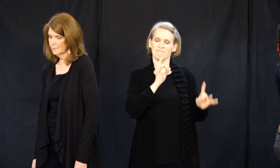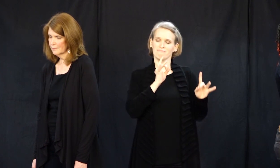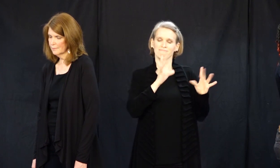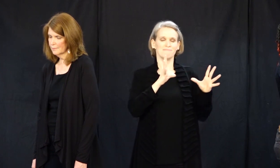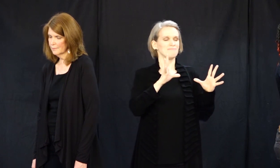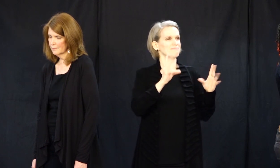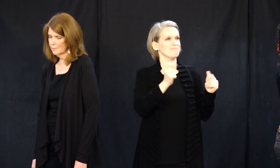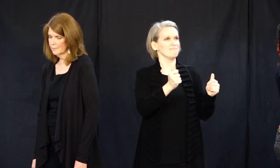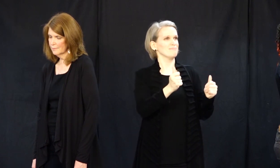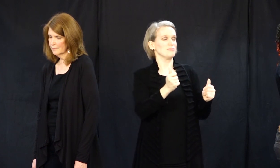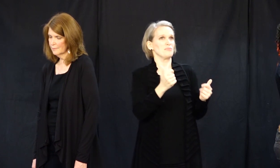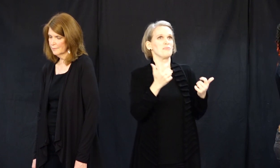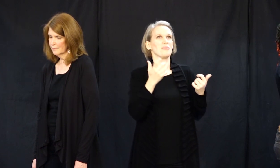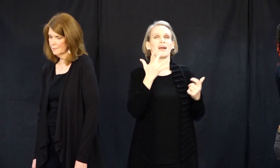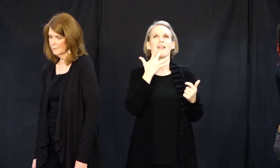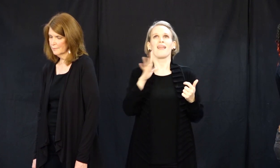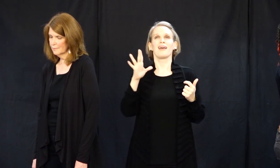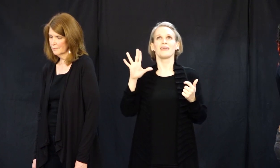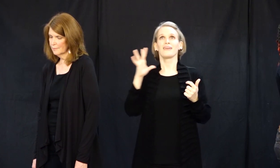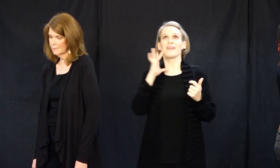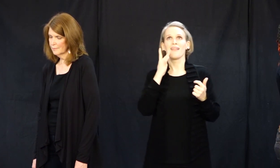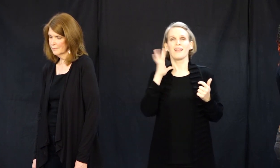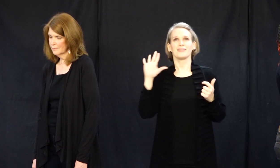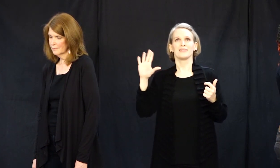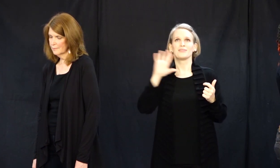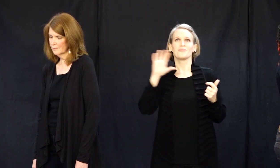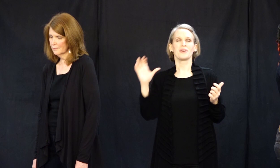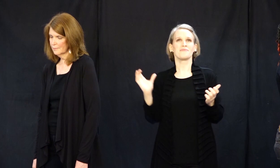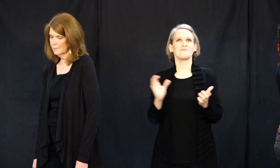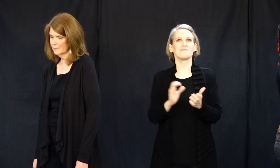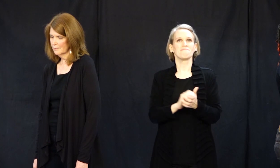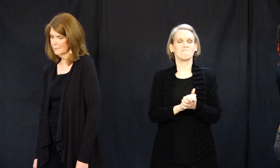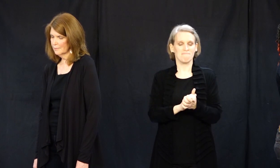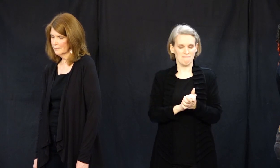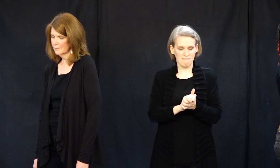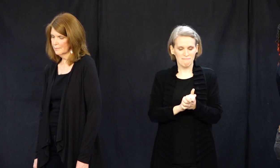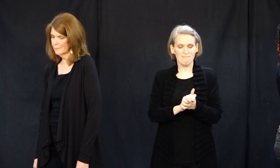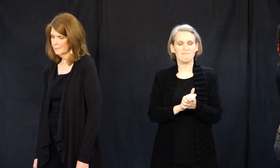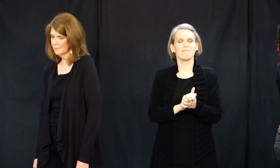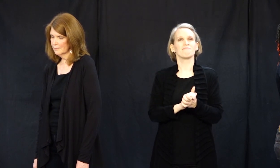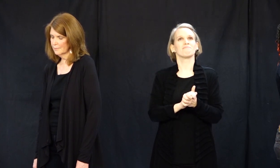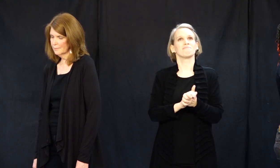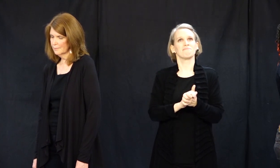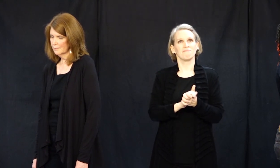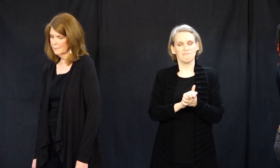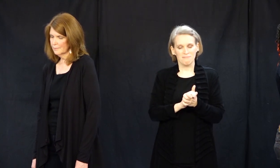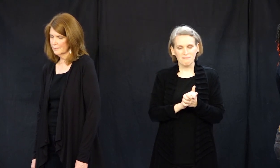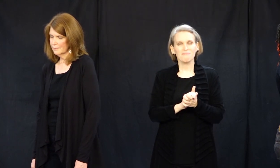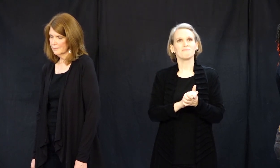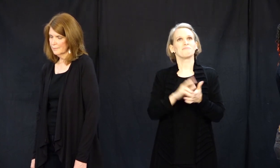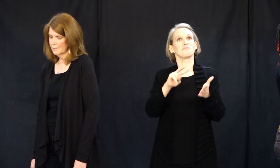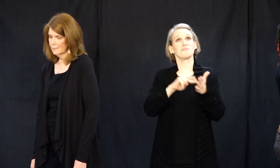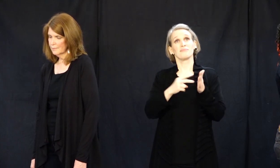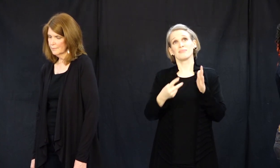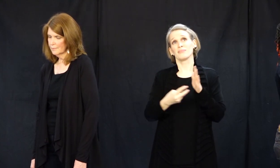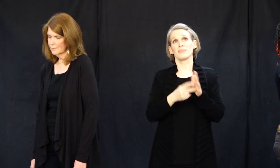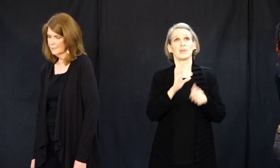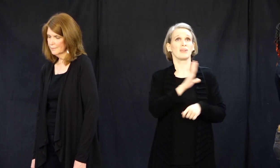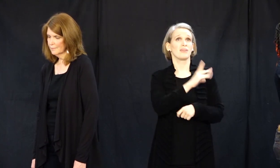At least, my dear Eliza's his wife. At least I keep his